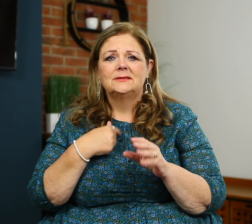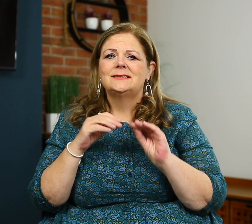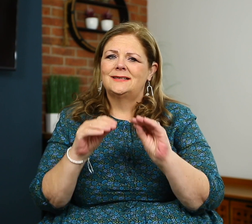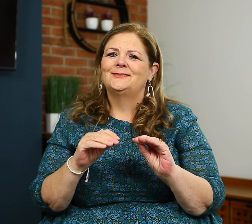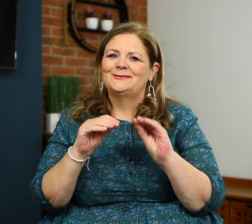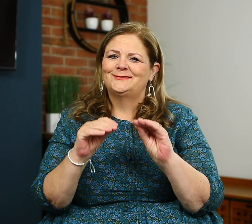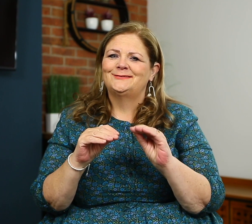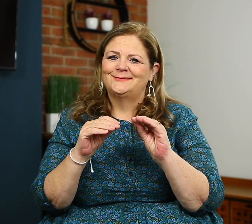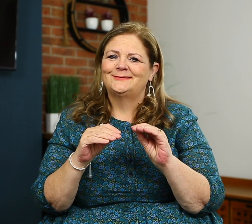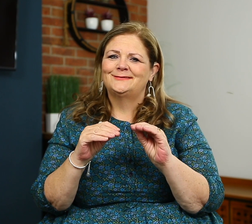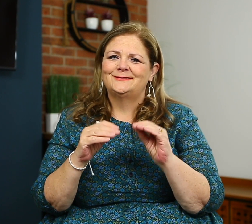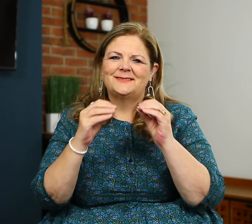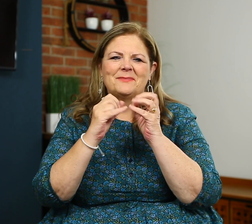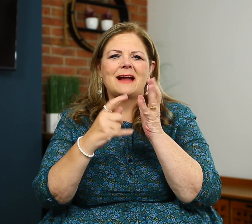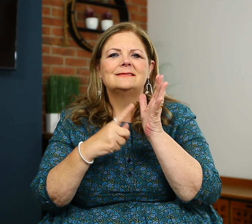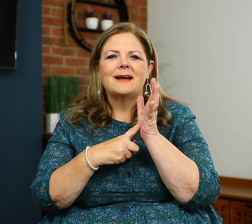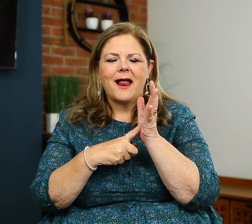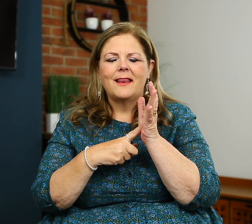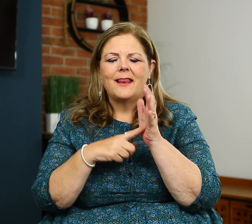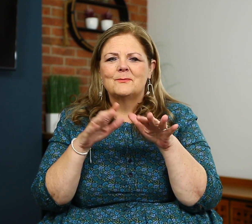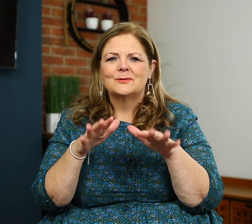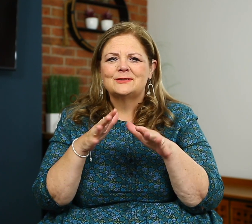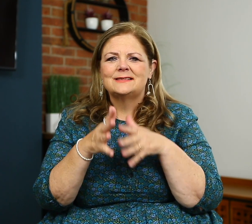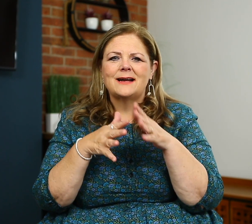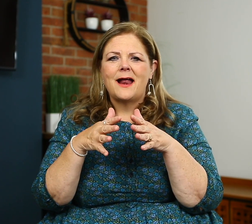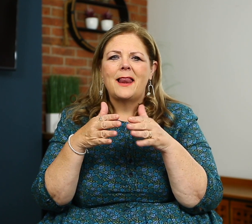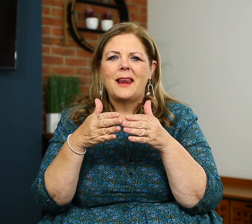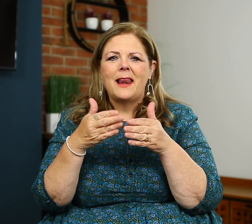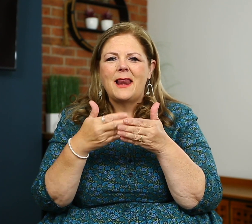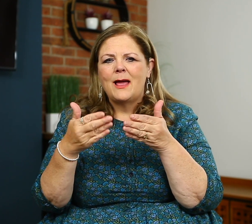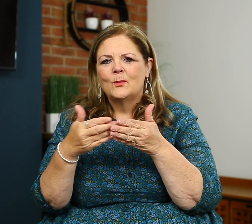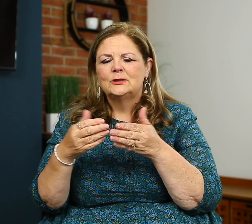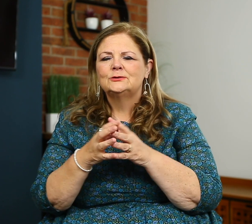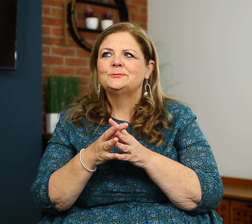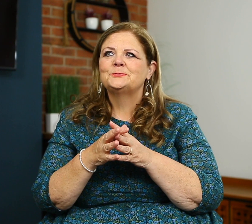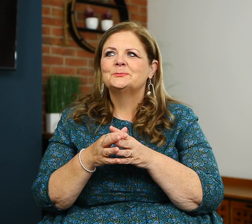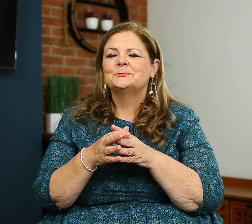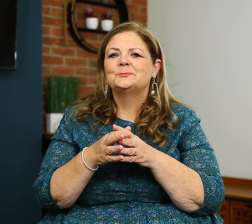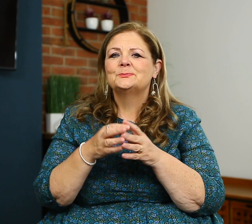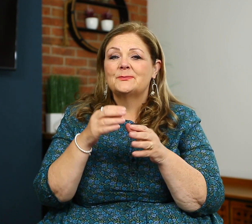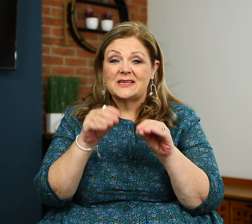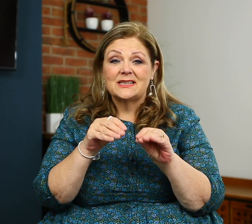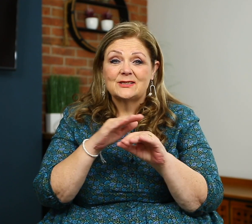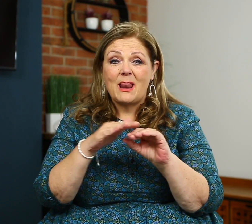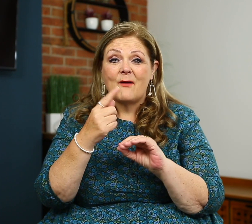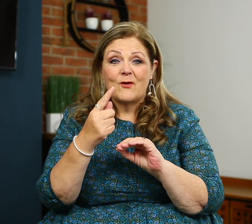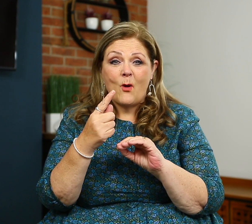So I was teaching British Sign Language, or BSL, and I taught BSL level 1